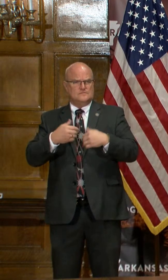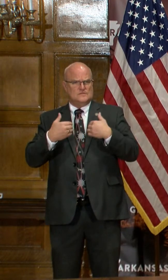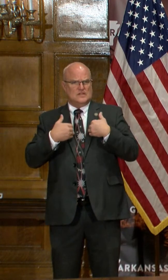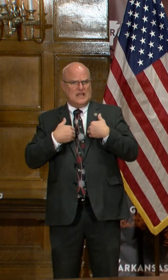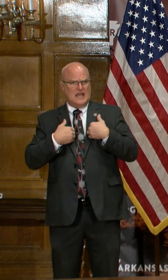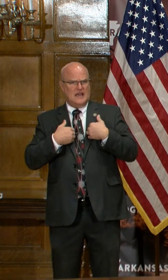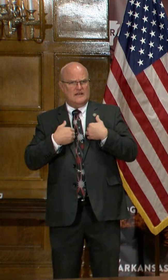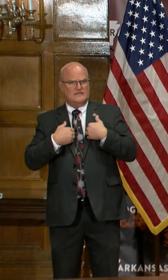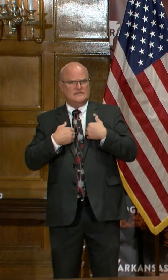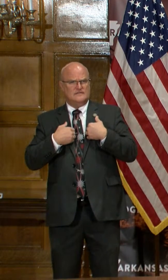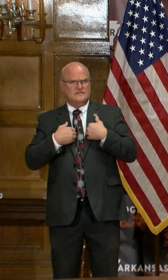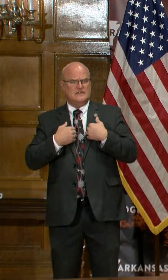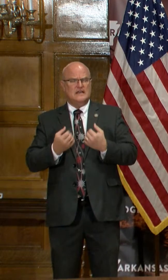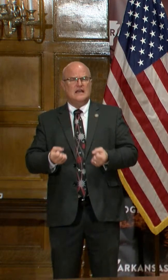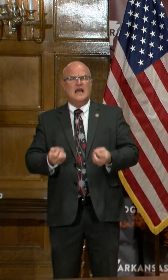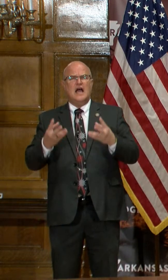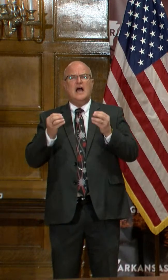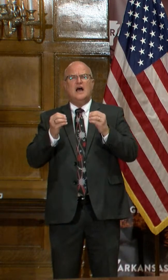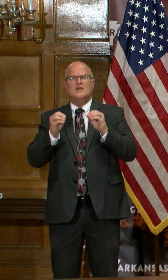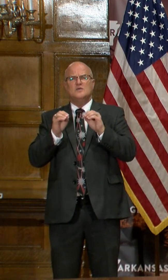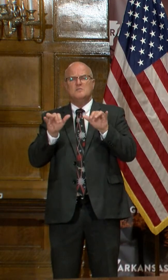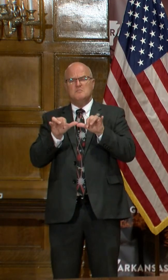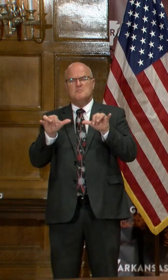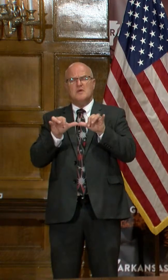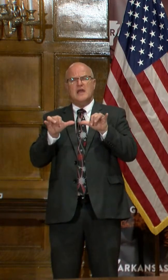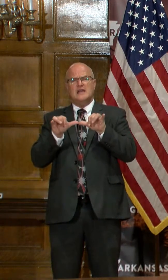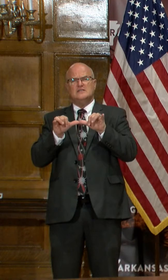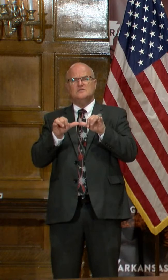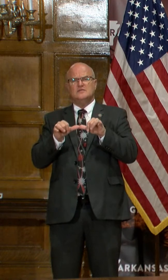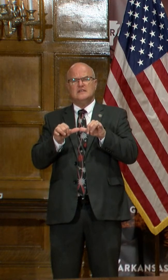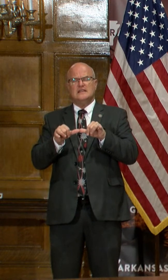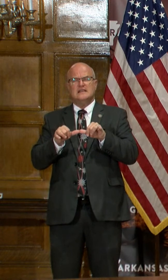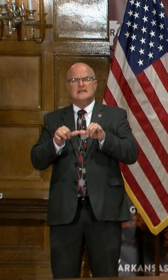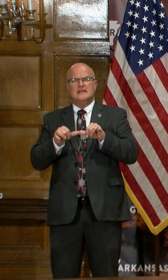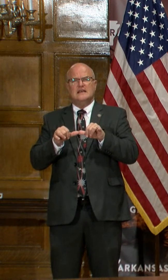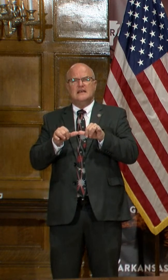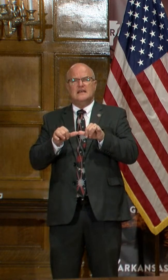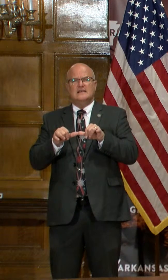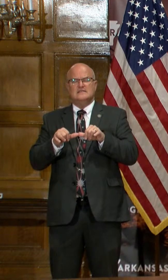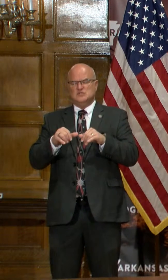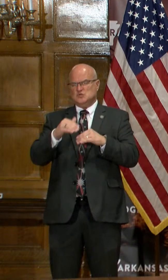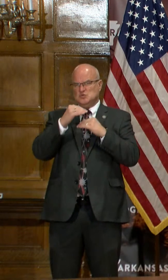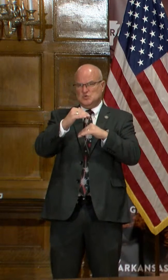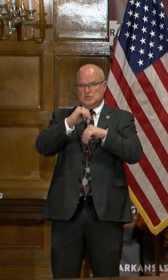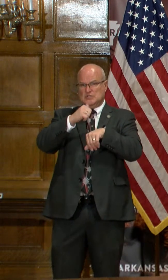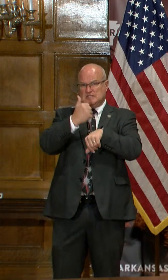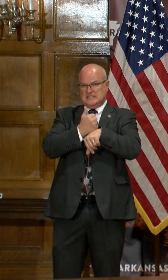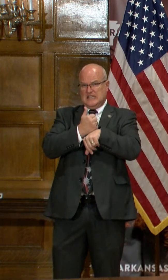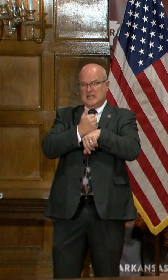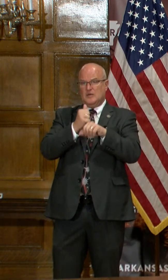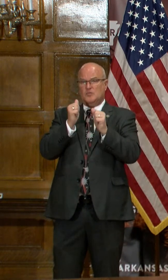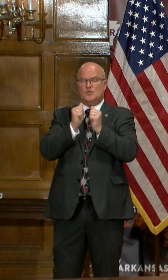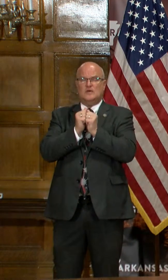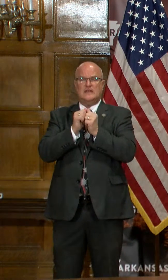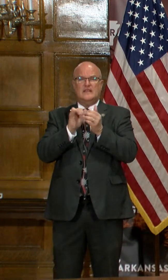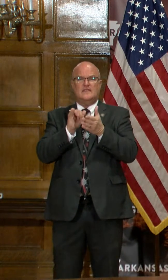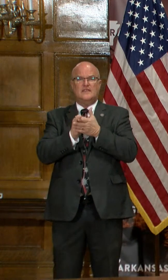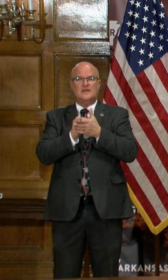elaborate on how are you measuring the effectiveness of the restrictions you have in place, including